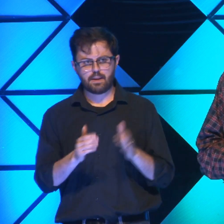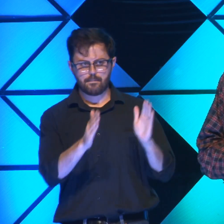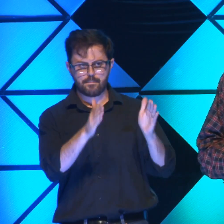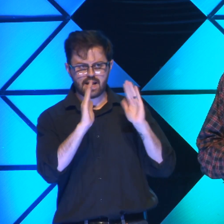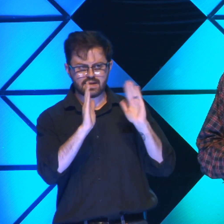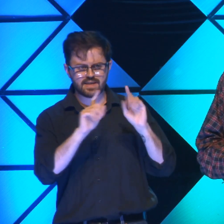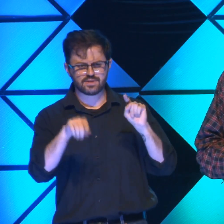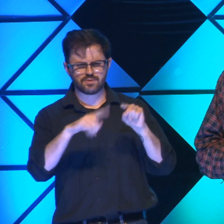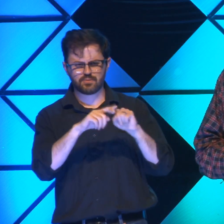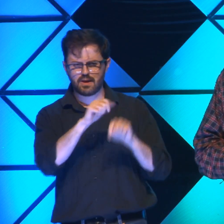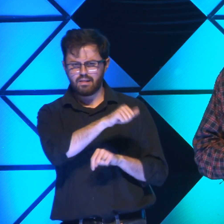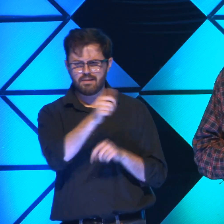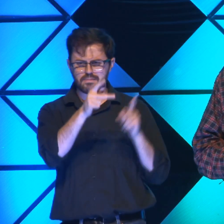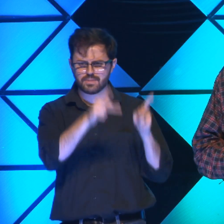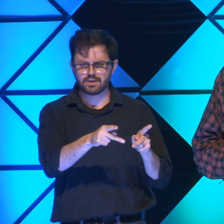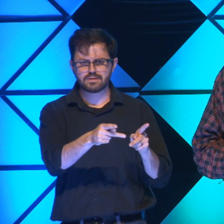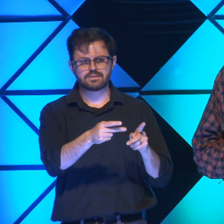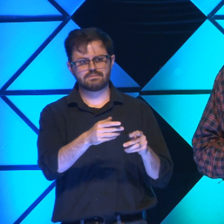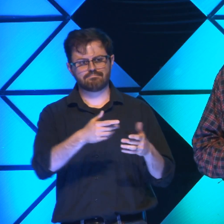hope.